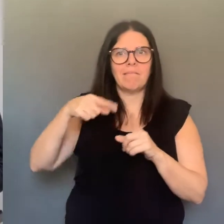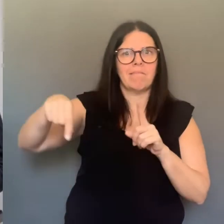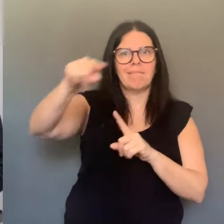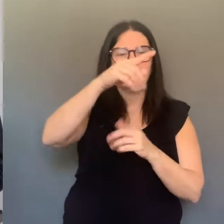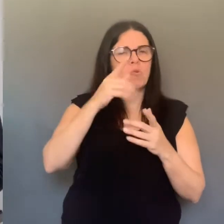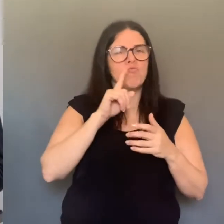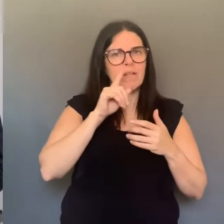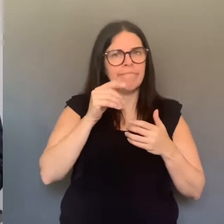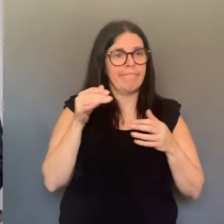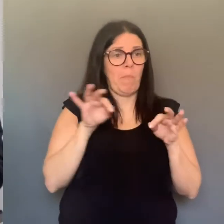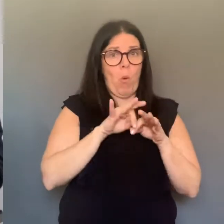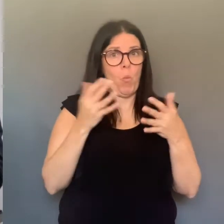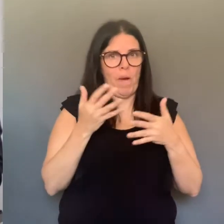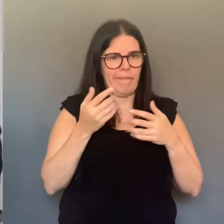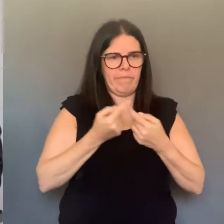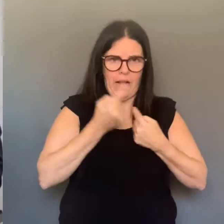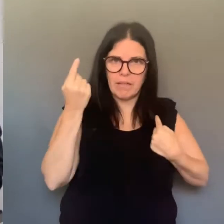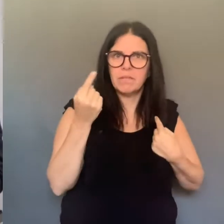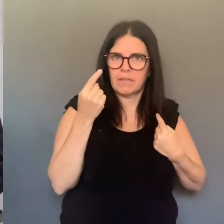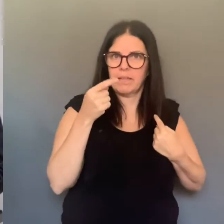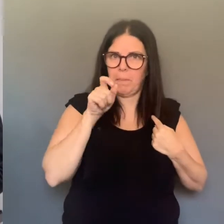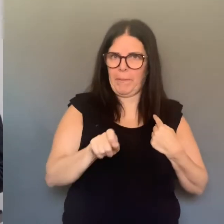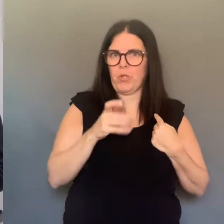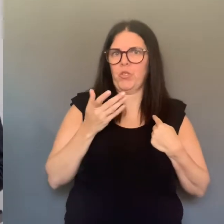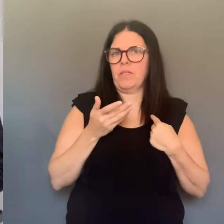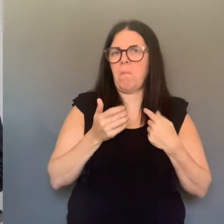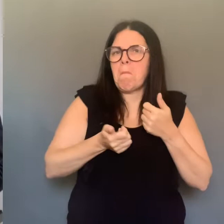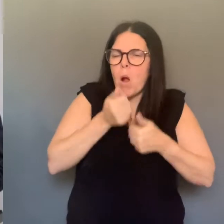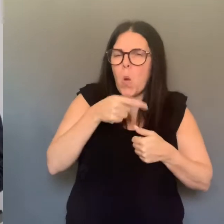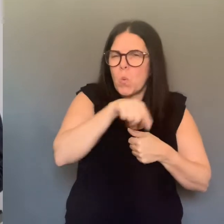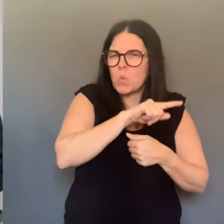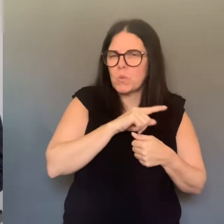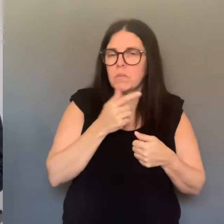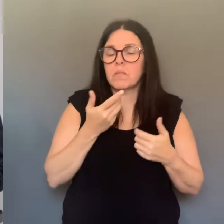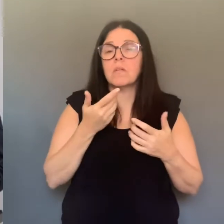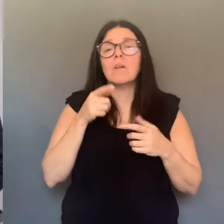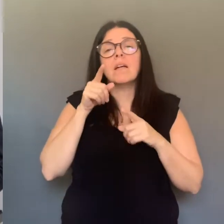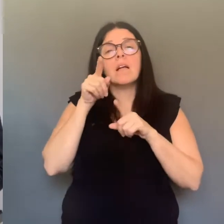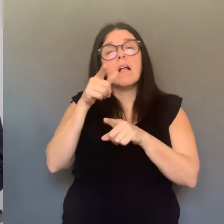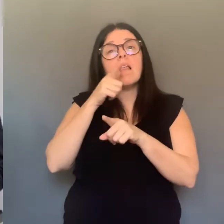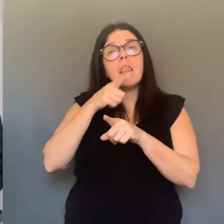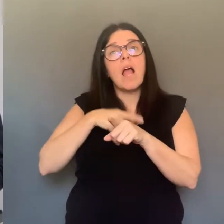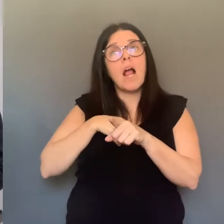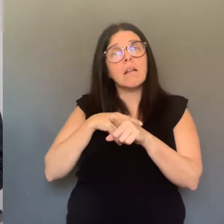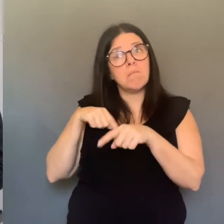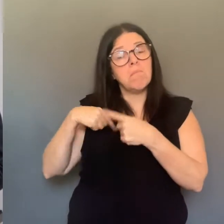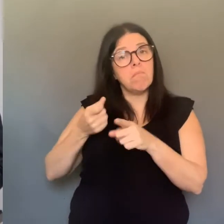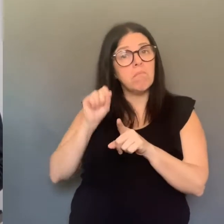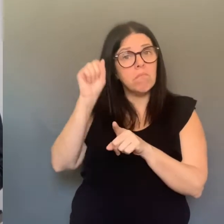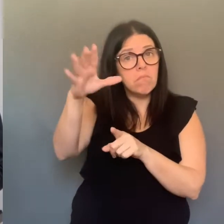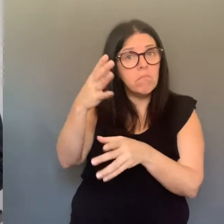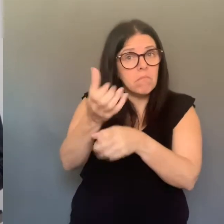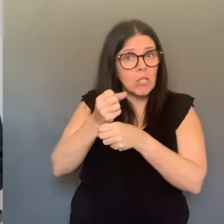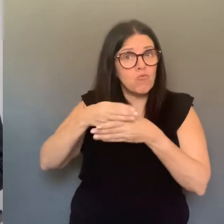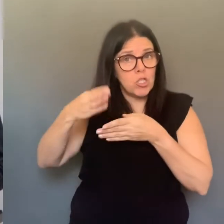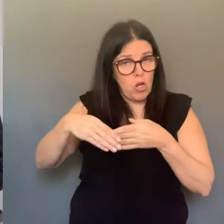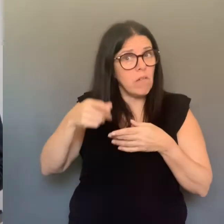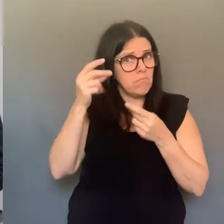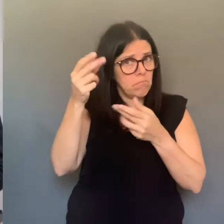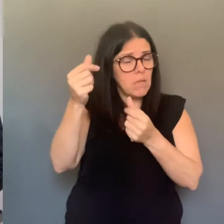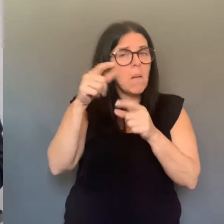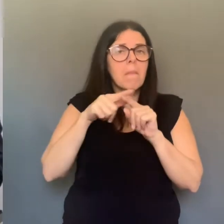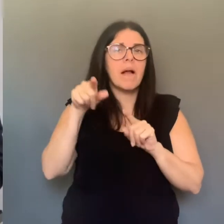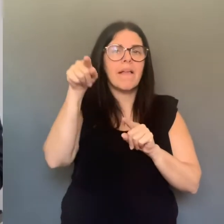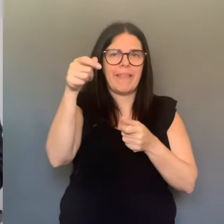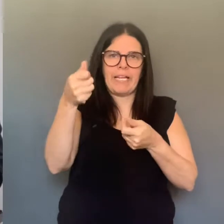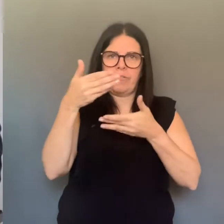difference from a clinical management perspective and from a population health perspective. So we are reviewing those criteria.